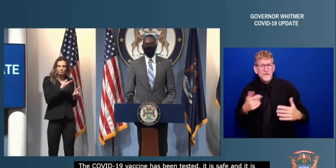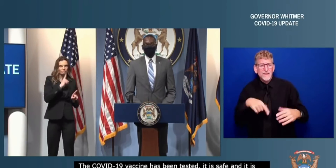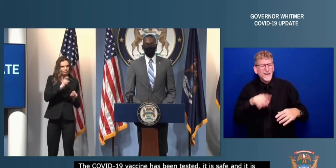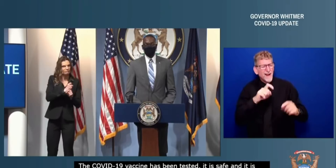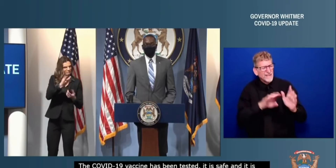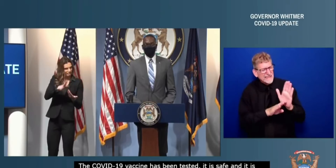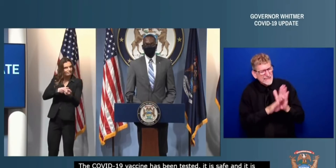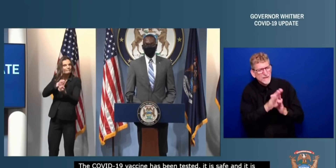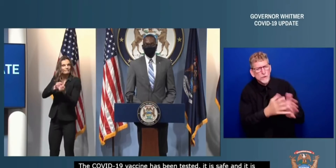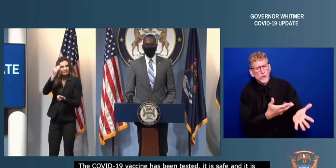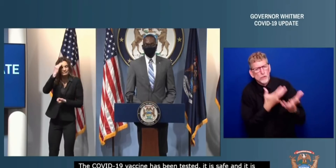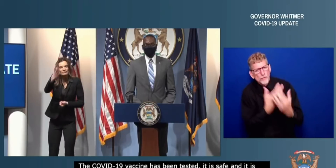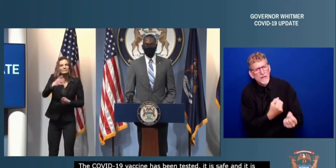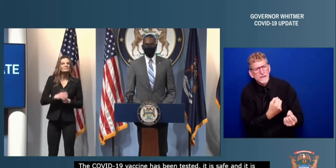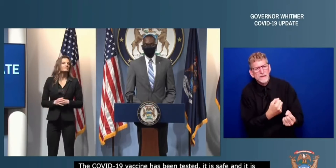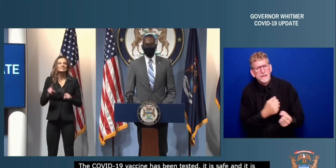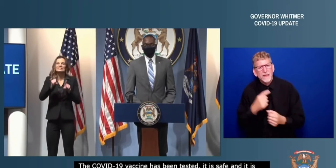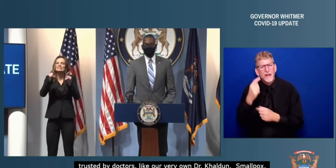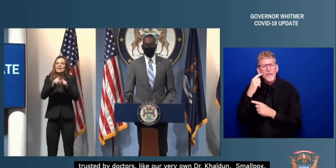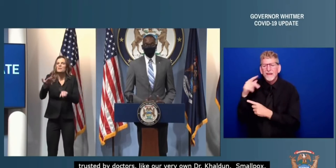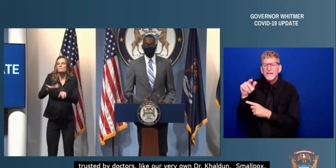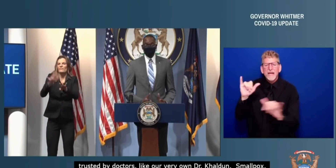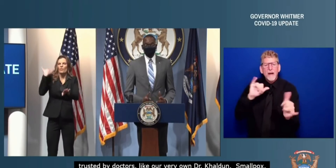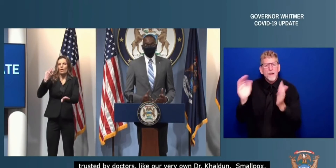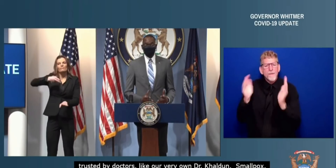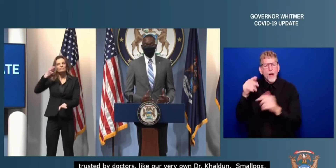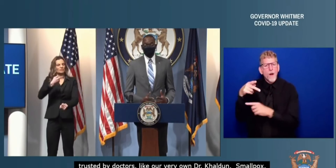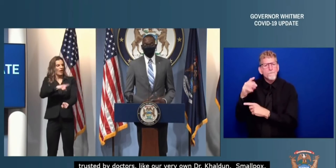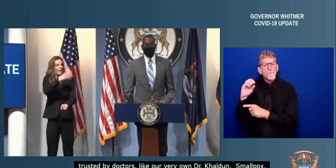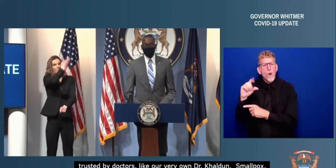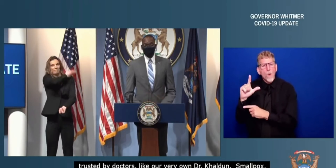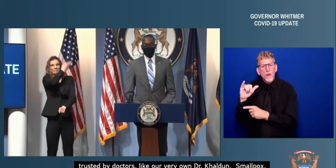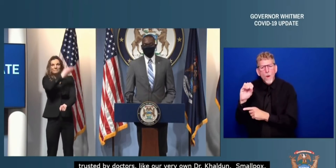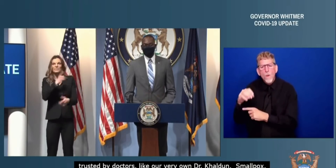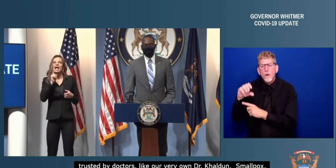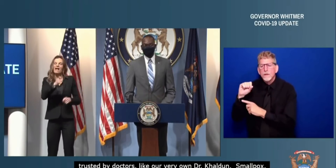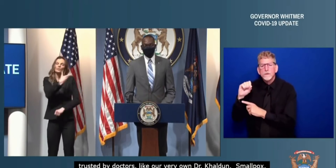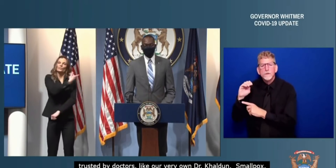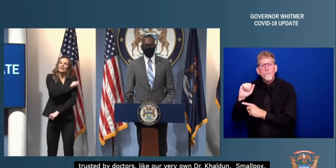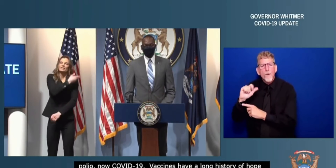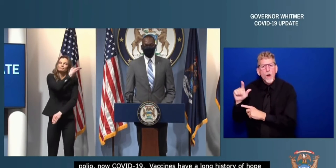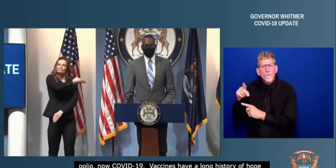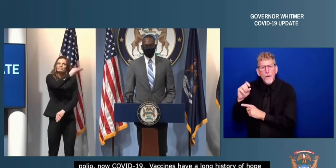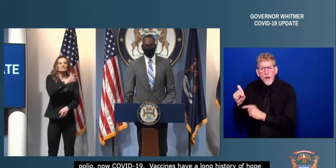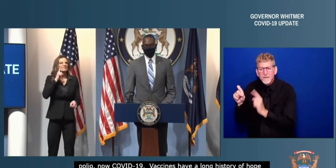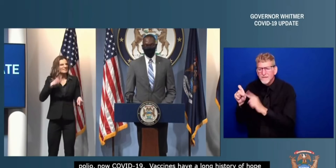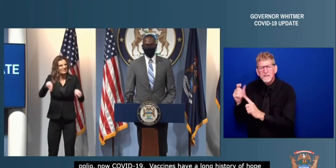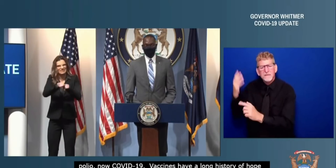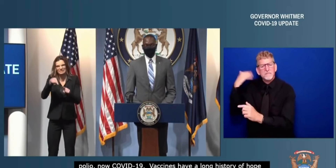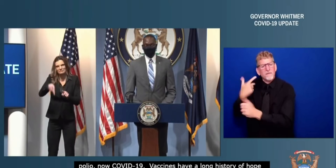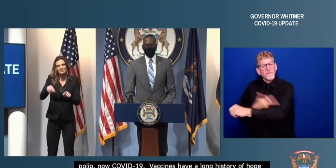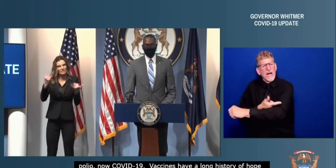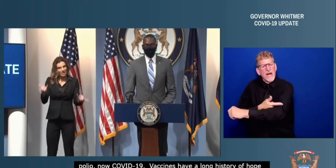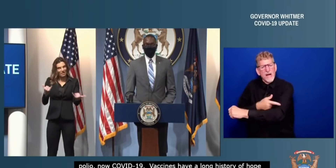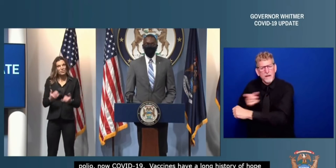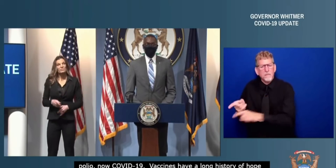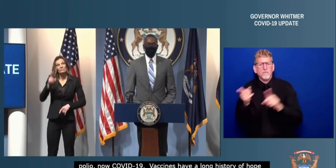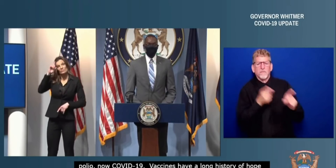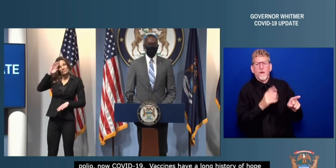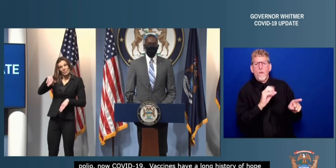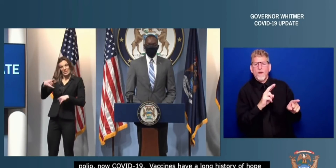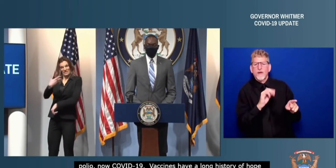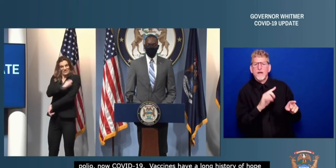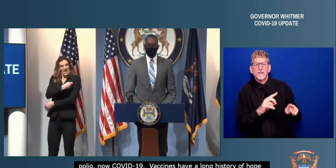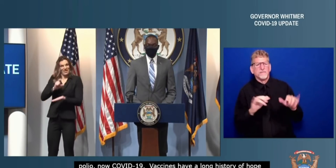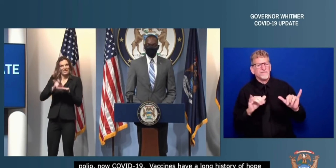vaccines have a long history of hope and healing, and many of them have a history that is grounded here in the state of Michigan. Getting